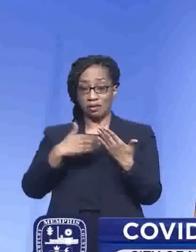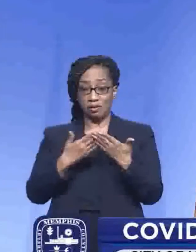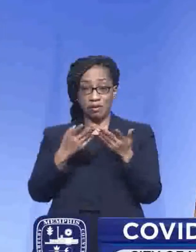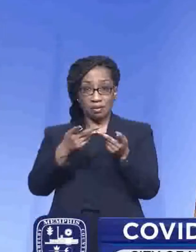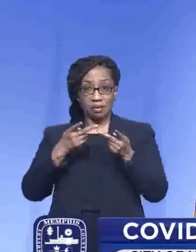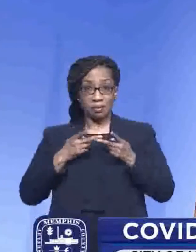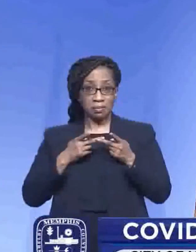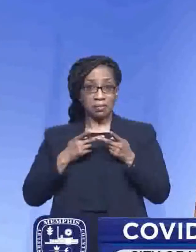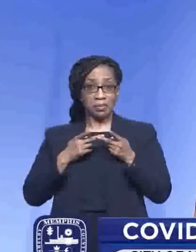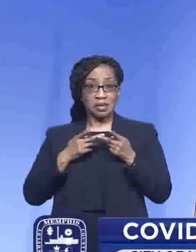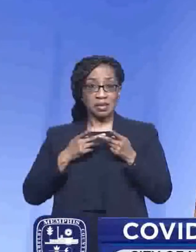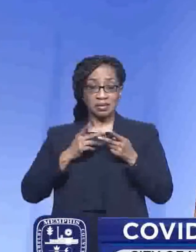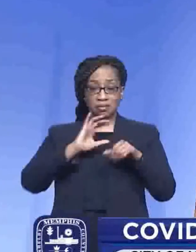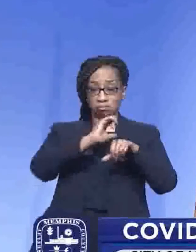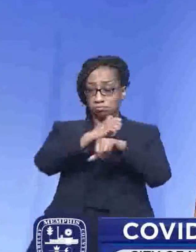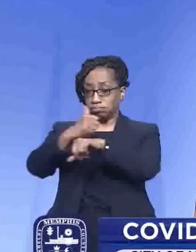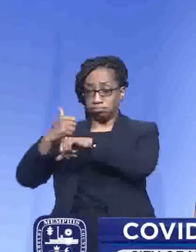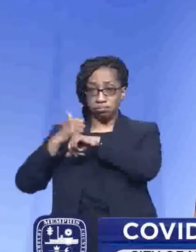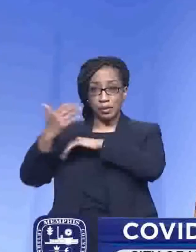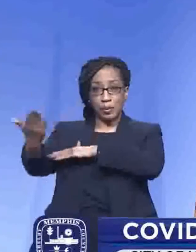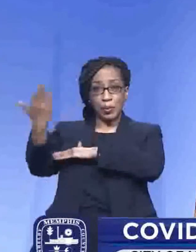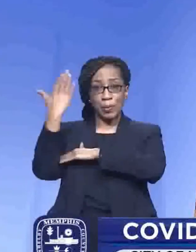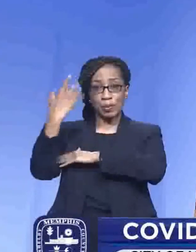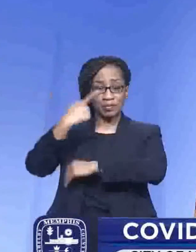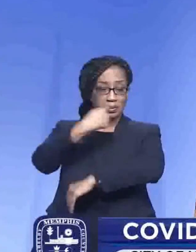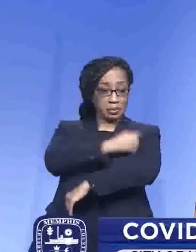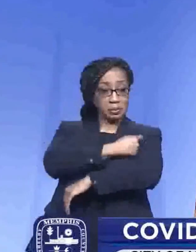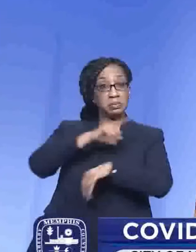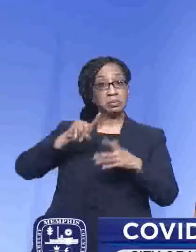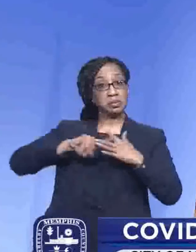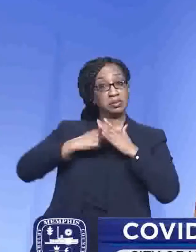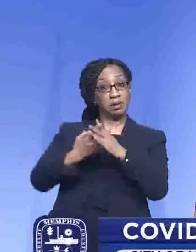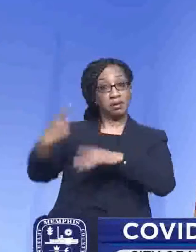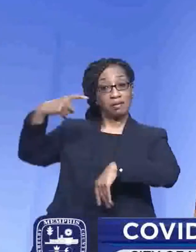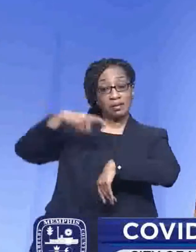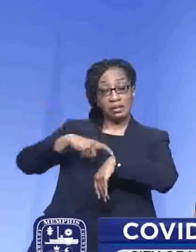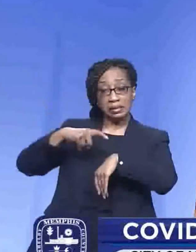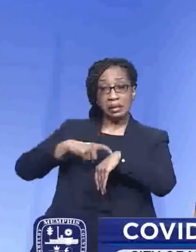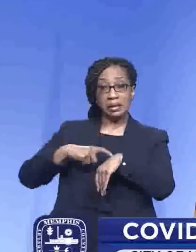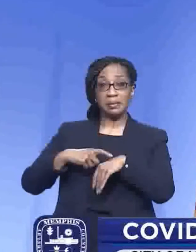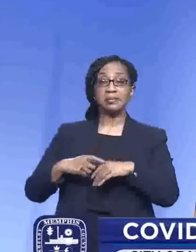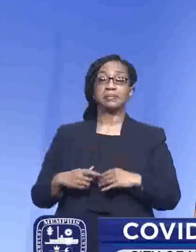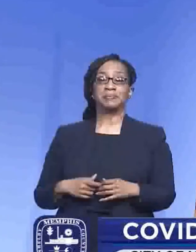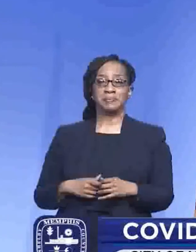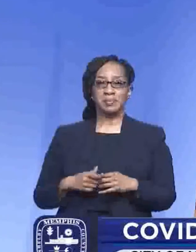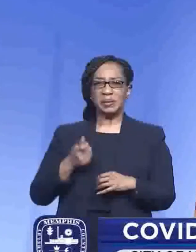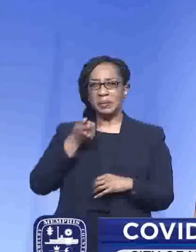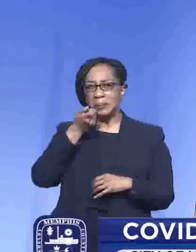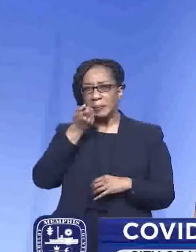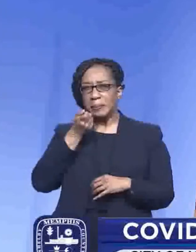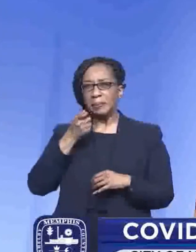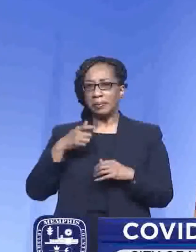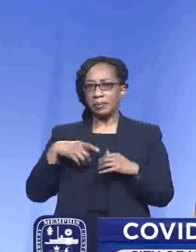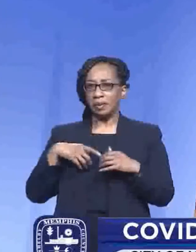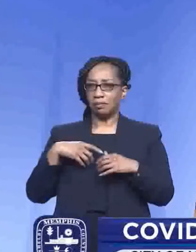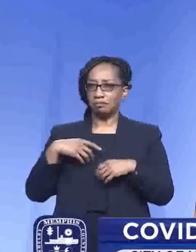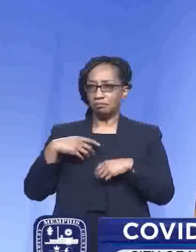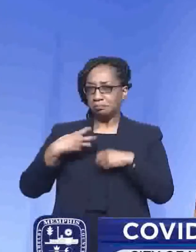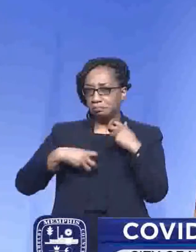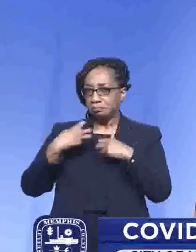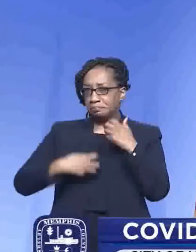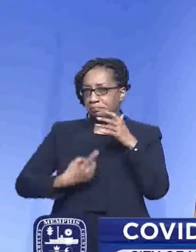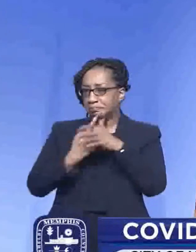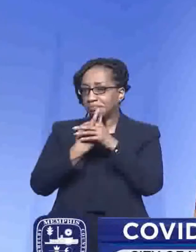well underway this morning and started on time with minor interruption. We are living